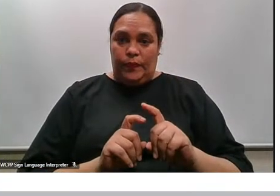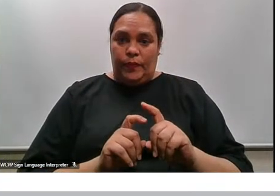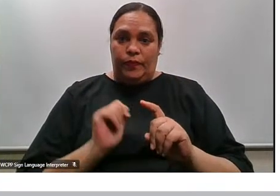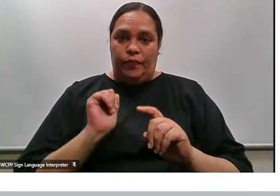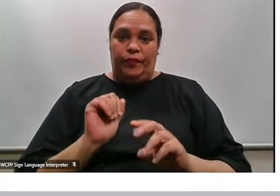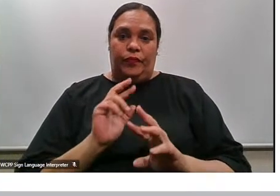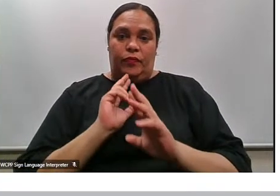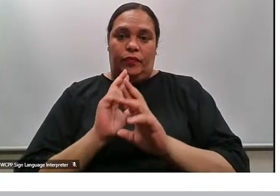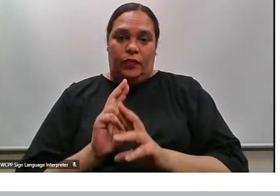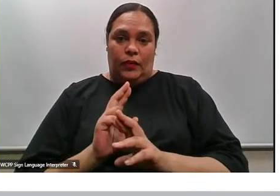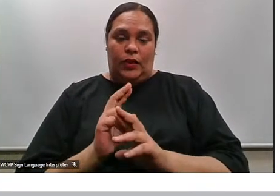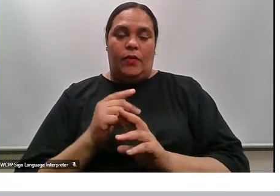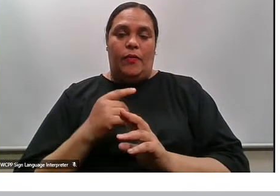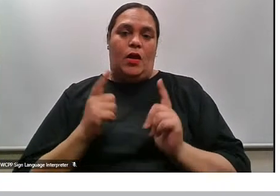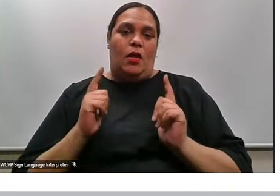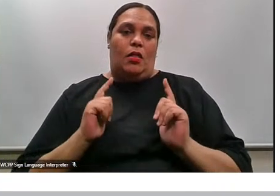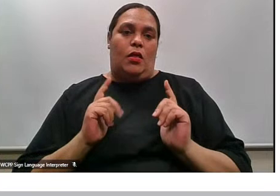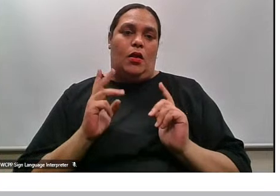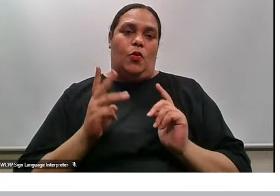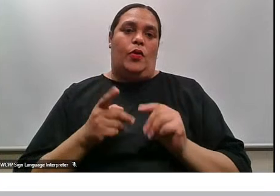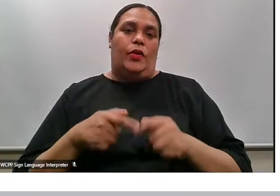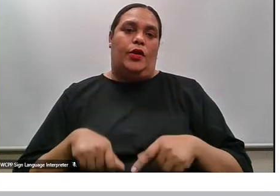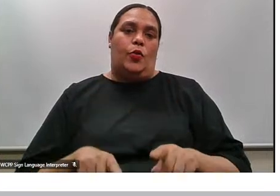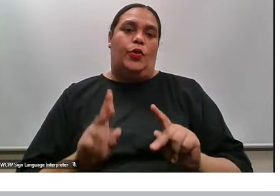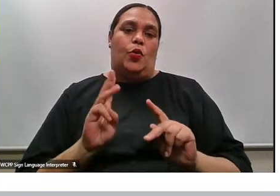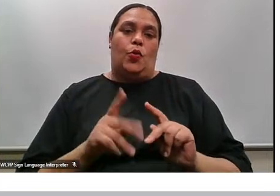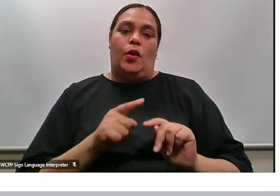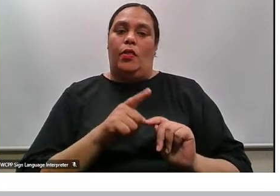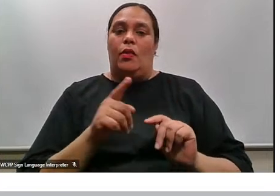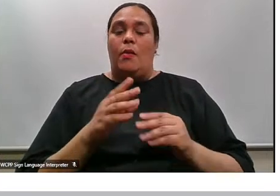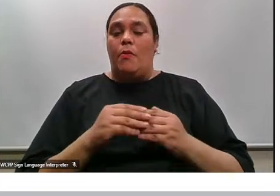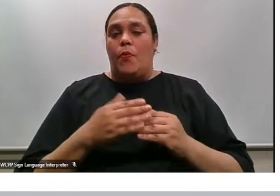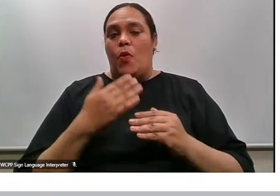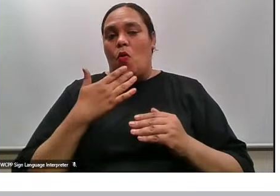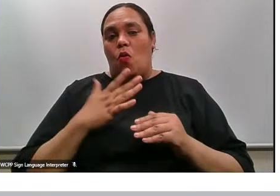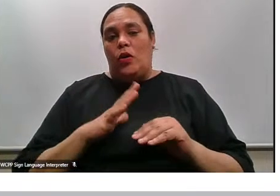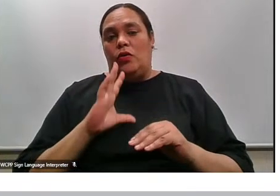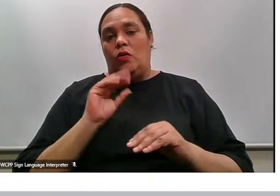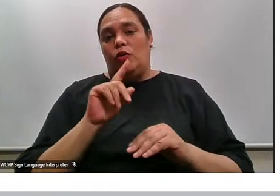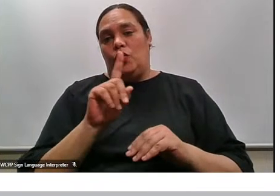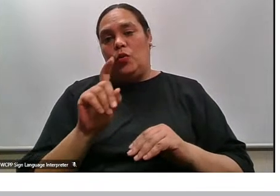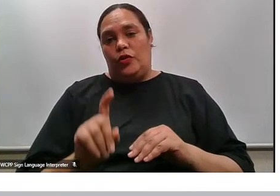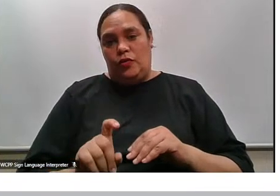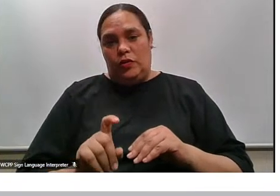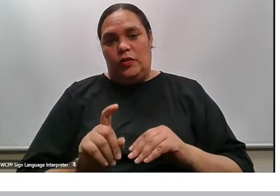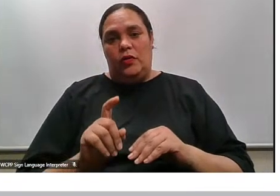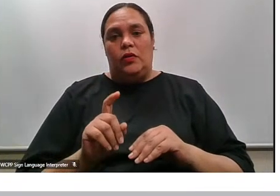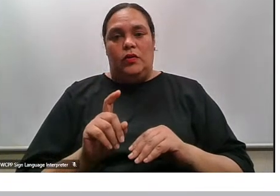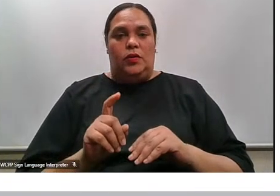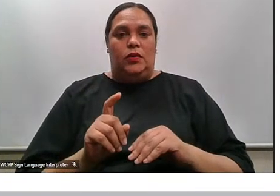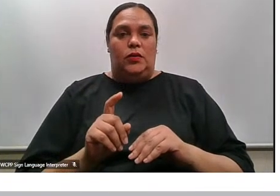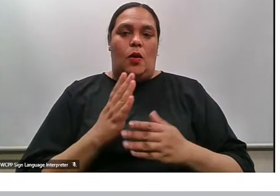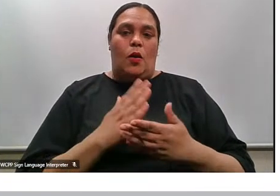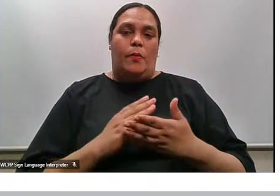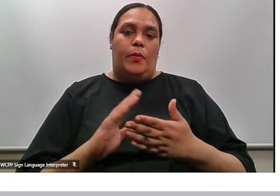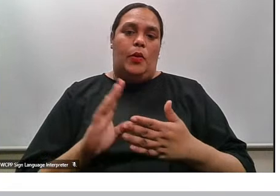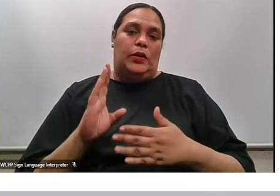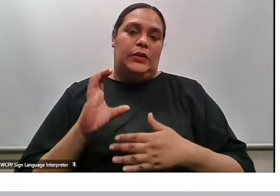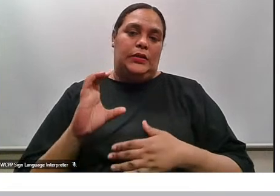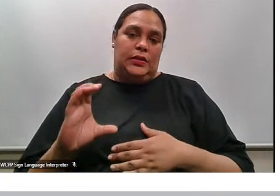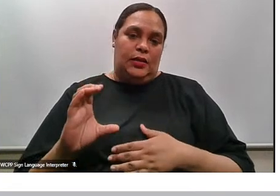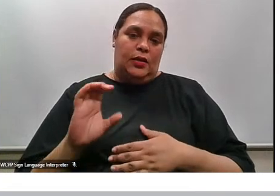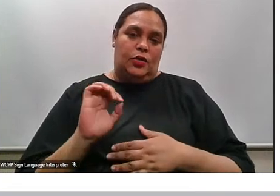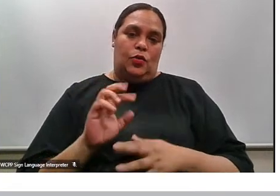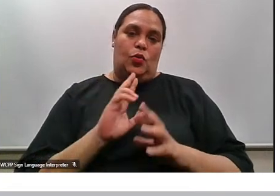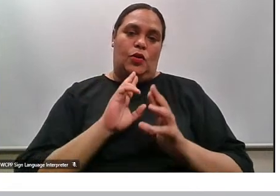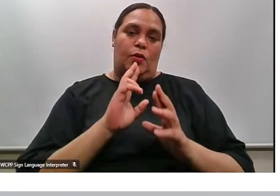report, I'm going to allow that opportunity for those members who want to ask questions on part C of the